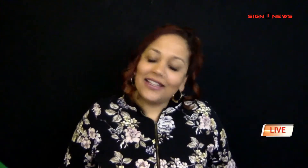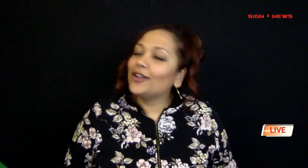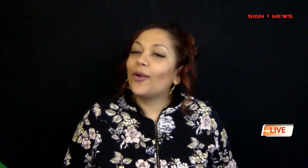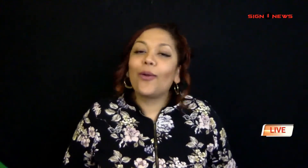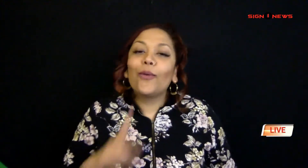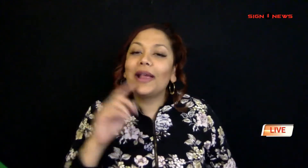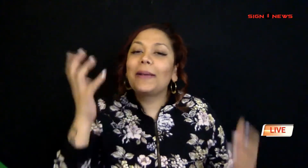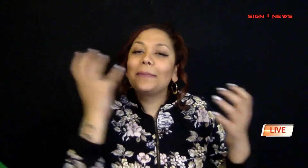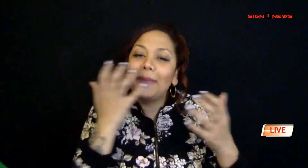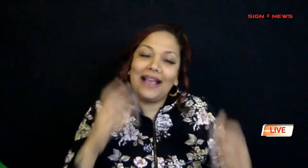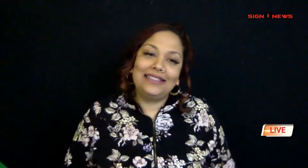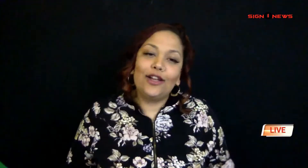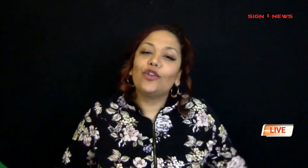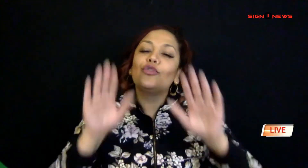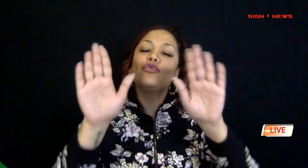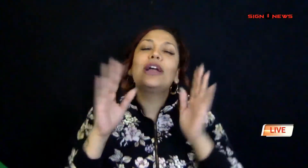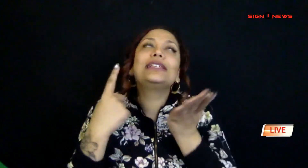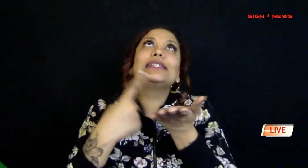Wow.